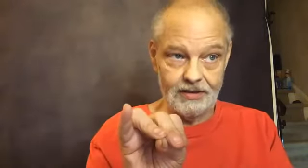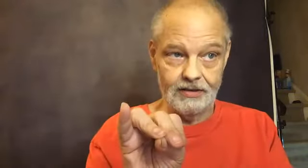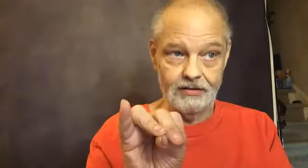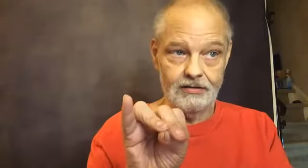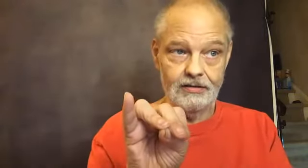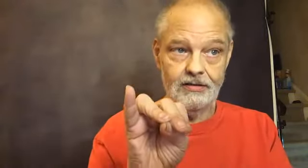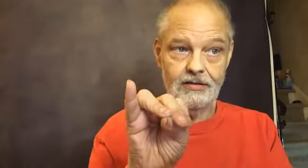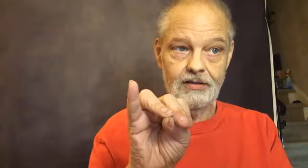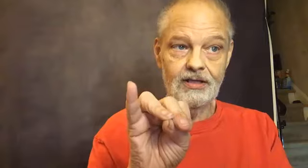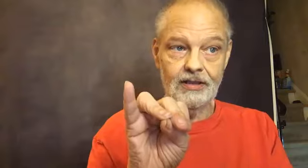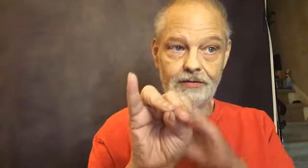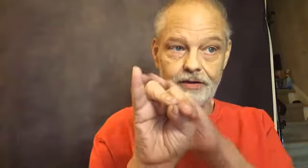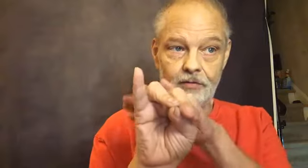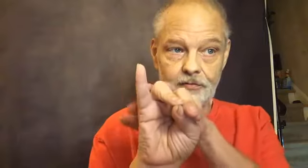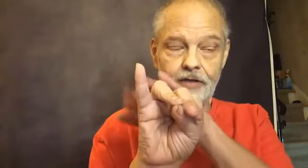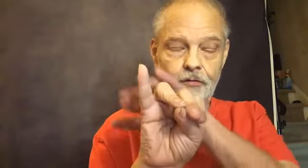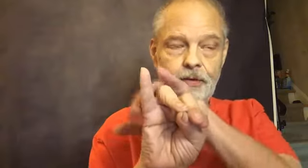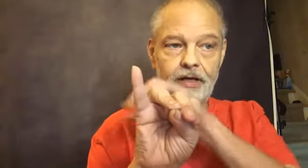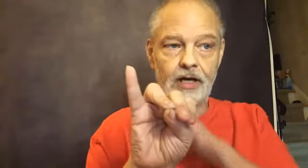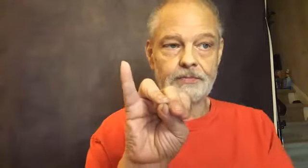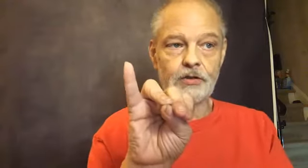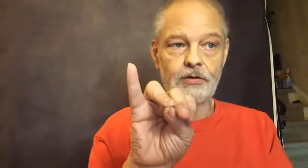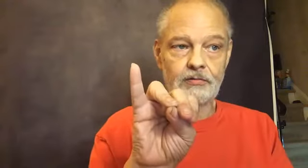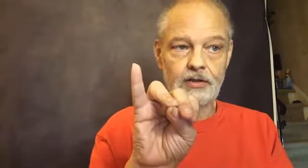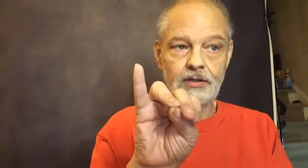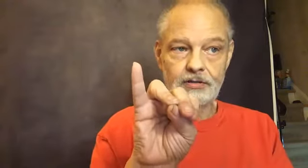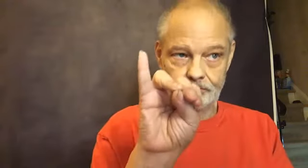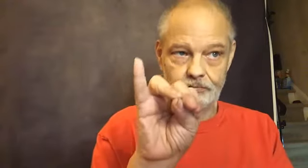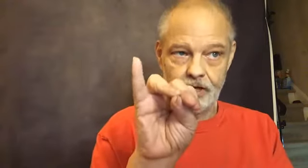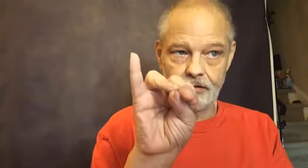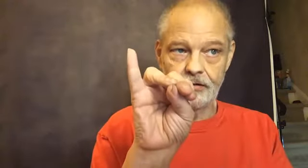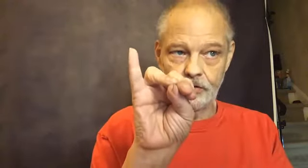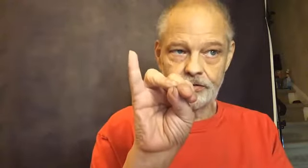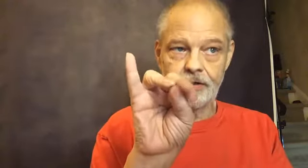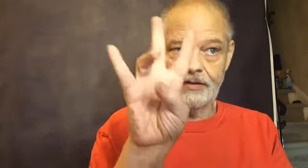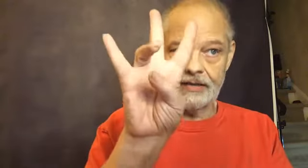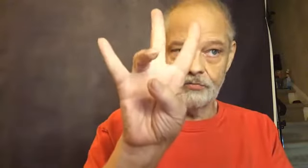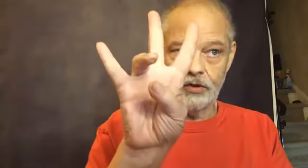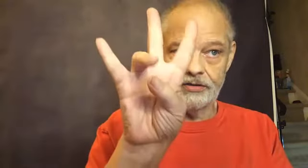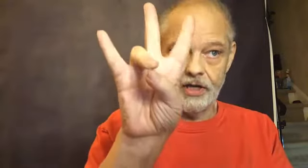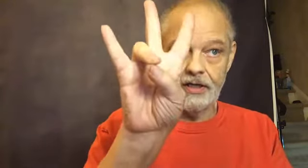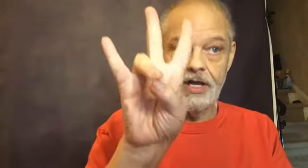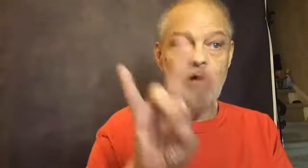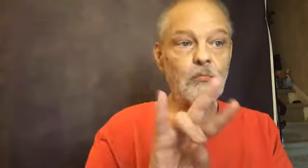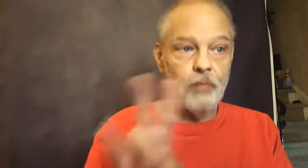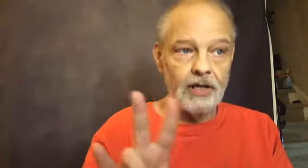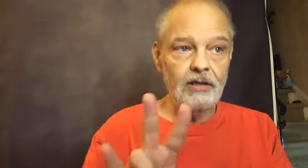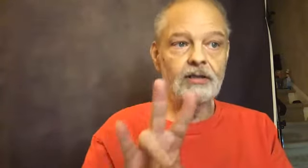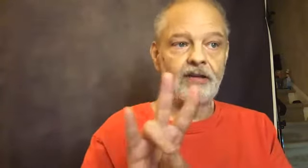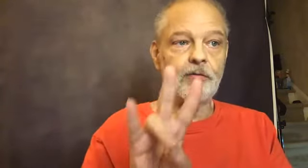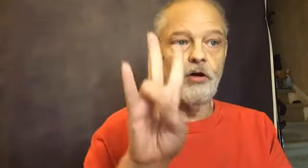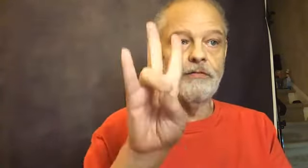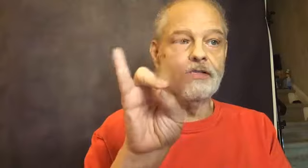70. Leave your thumb, leave your pinky up so that you can see that that's what you're signing. But deaf people often